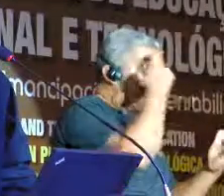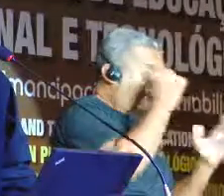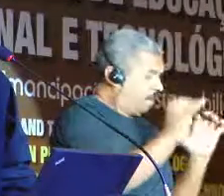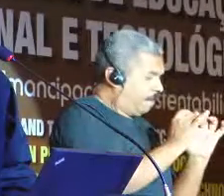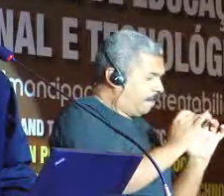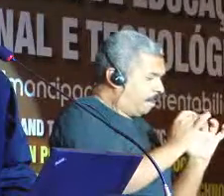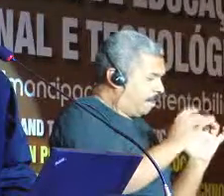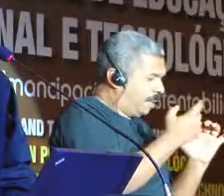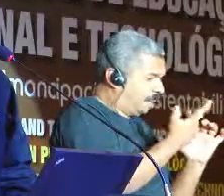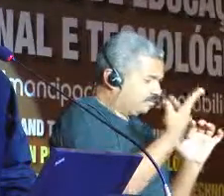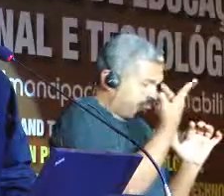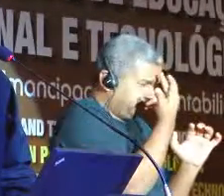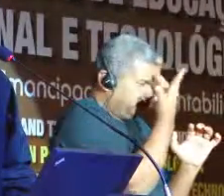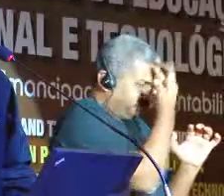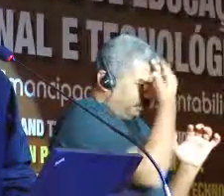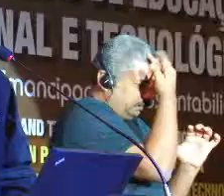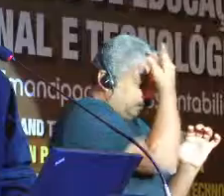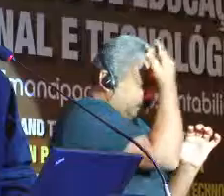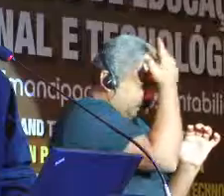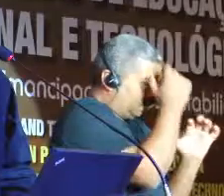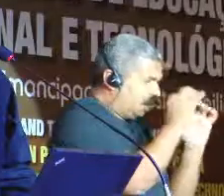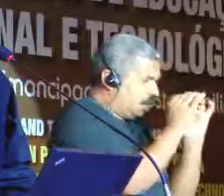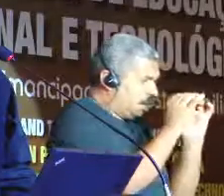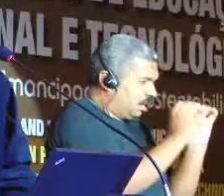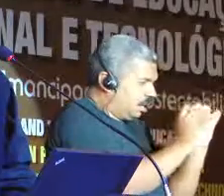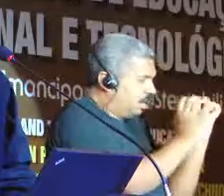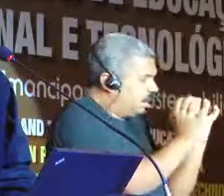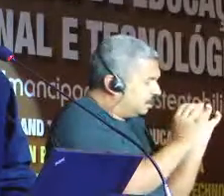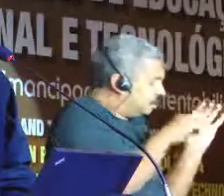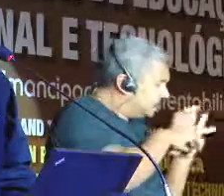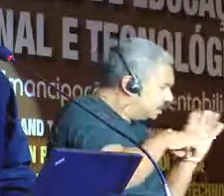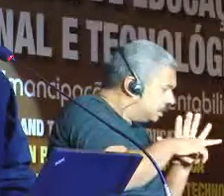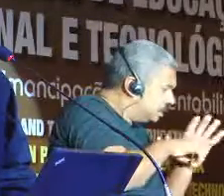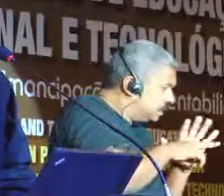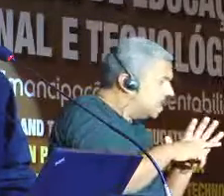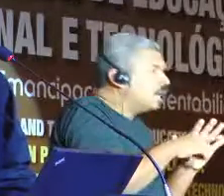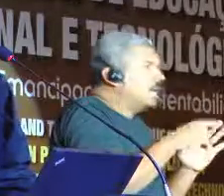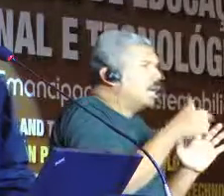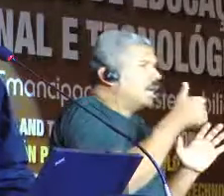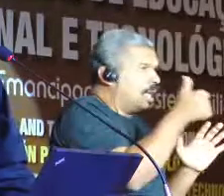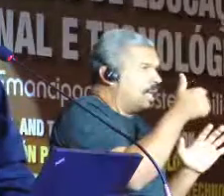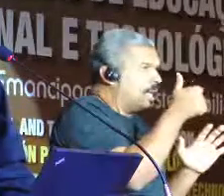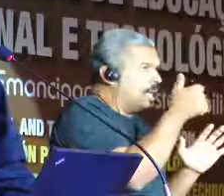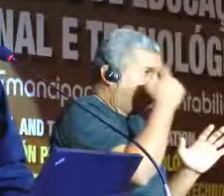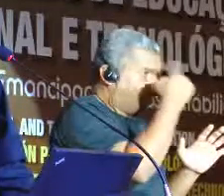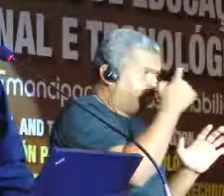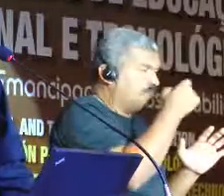lot of money because our brains are very important to us.